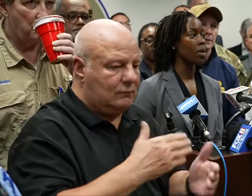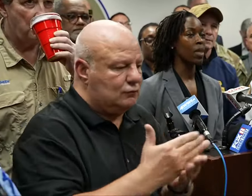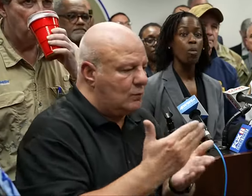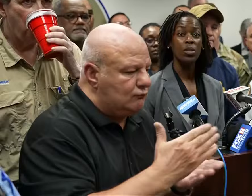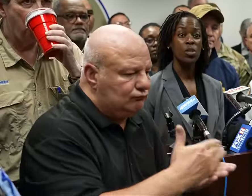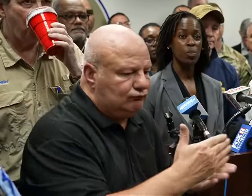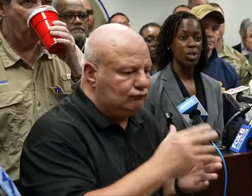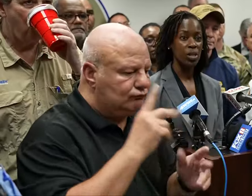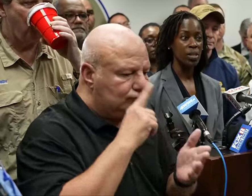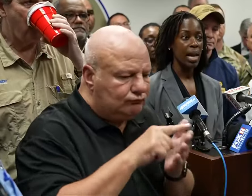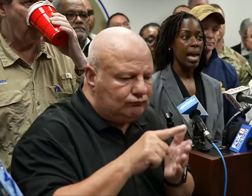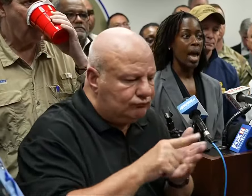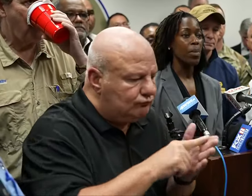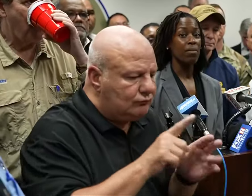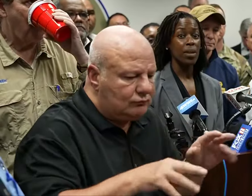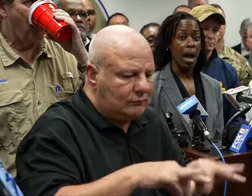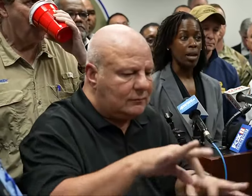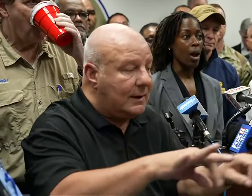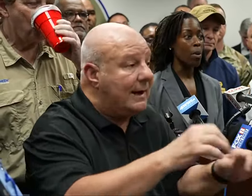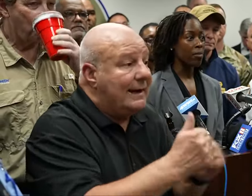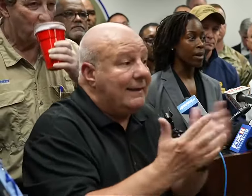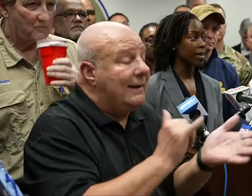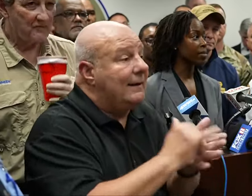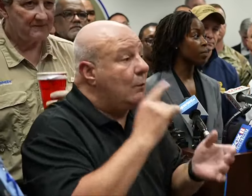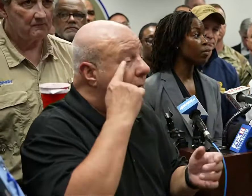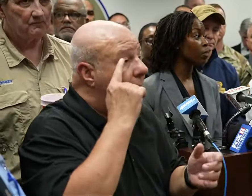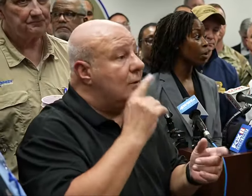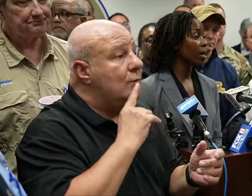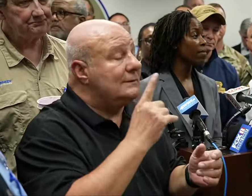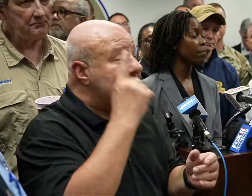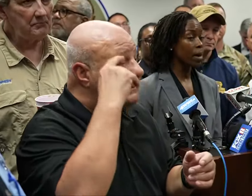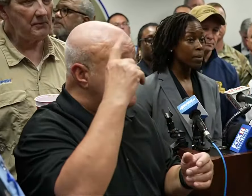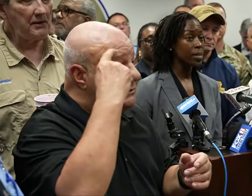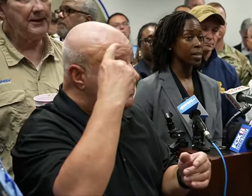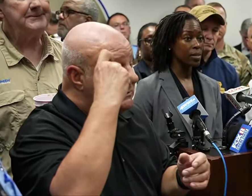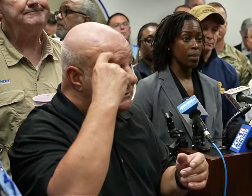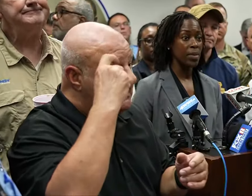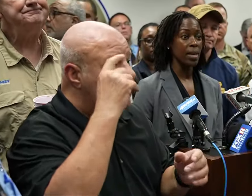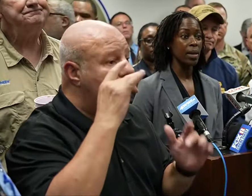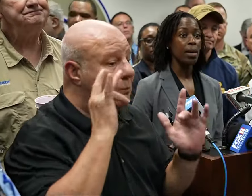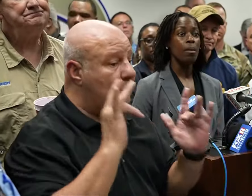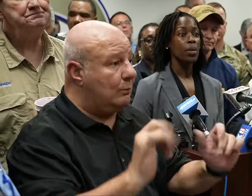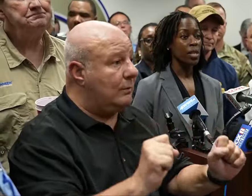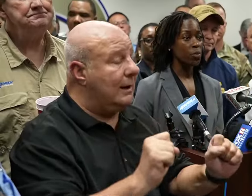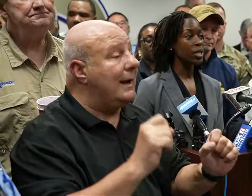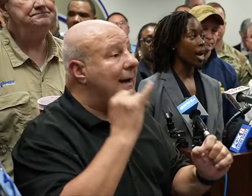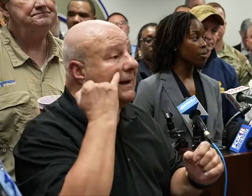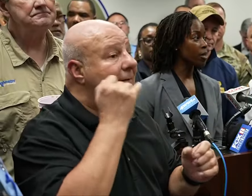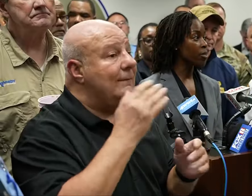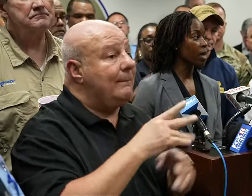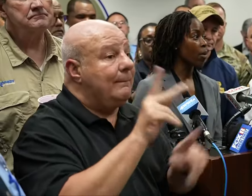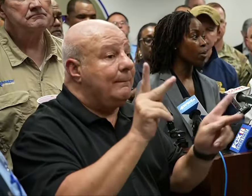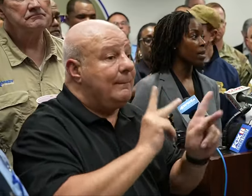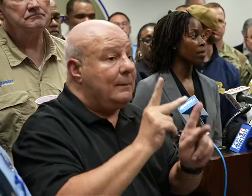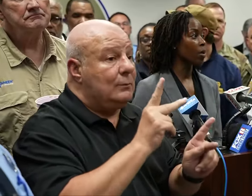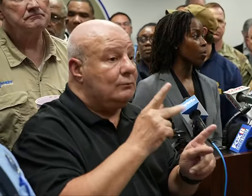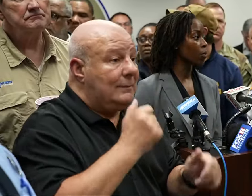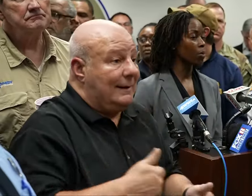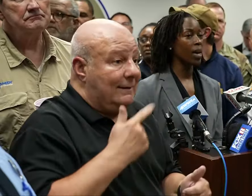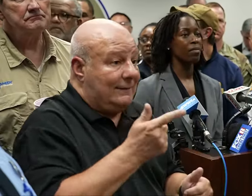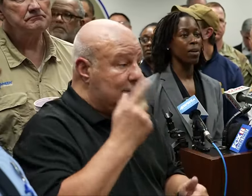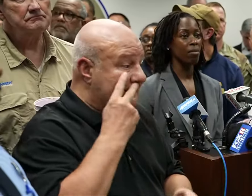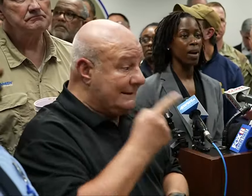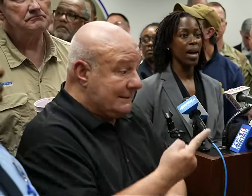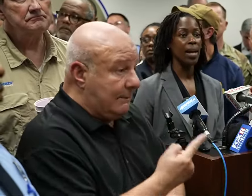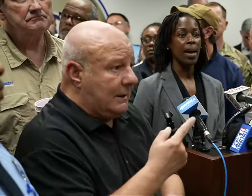anything that we thought was suspicious, and we have not. However, as I said before, if the public sees something, please reach out to us. That way we can go